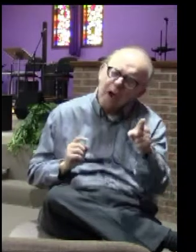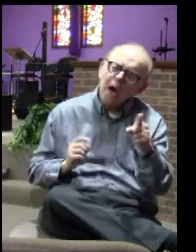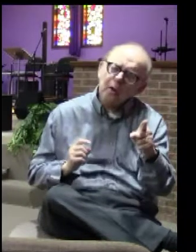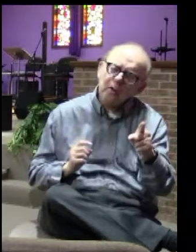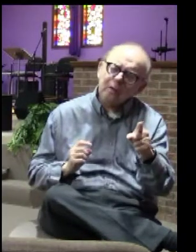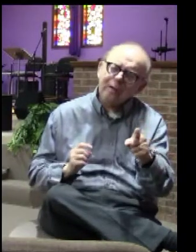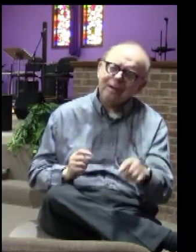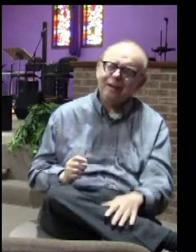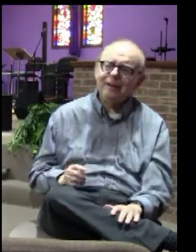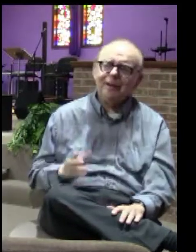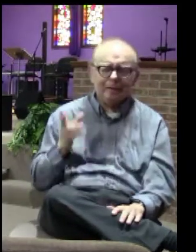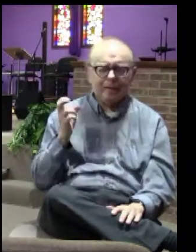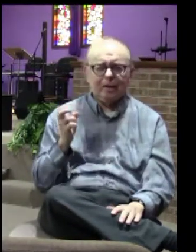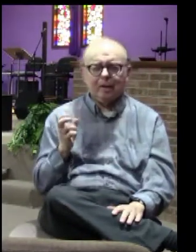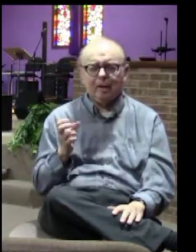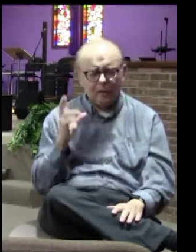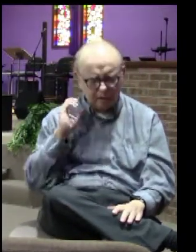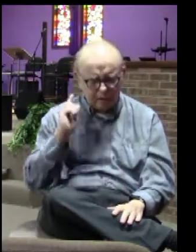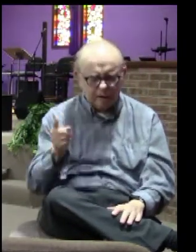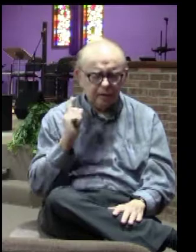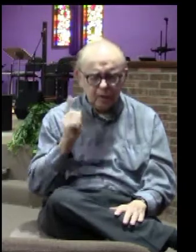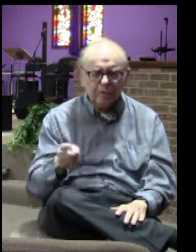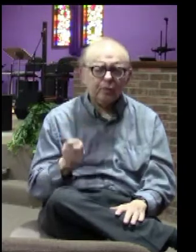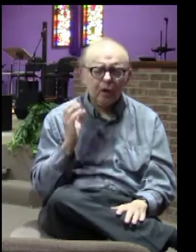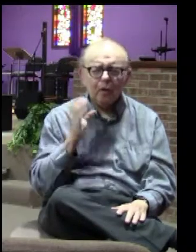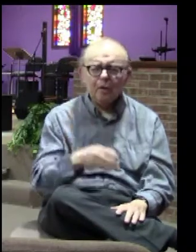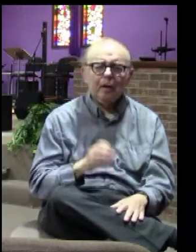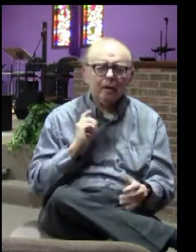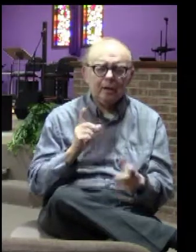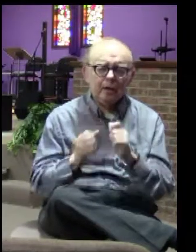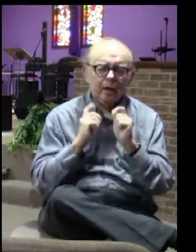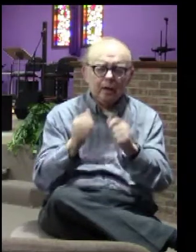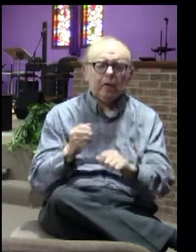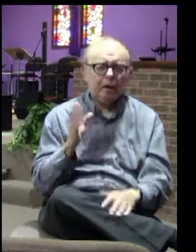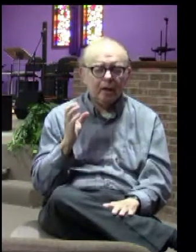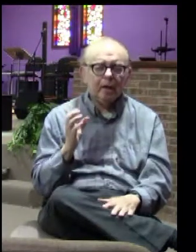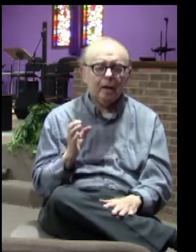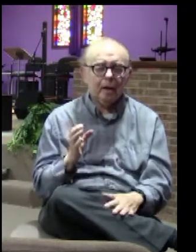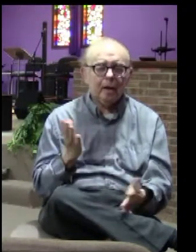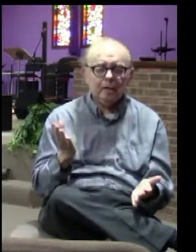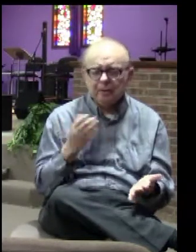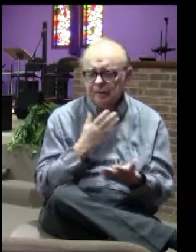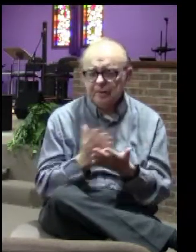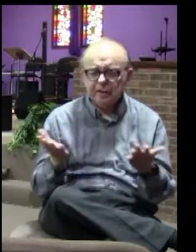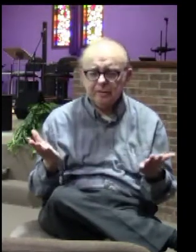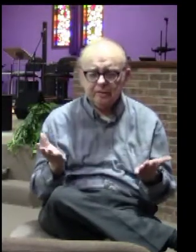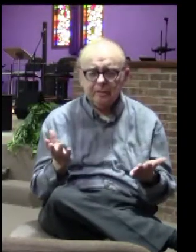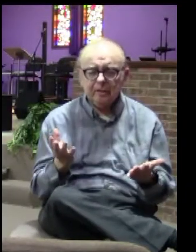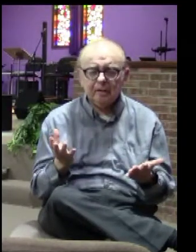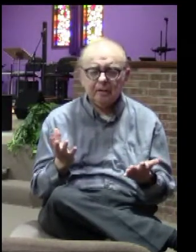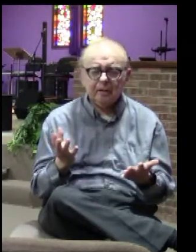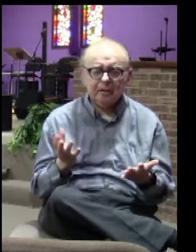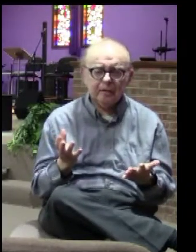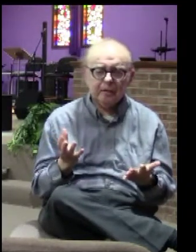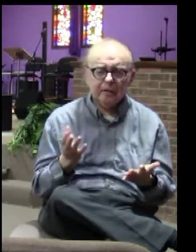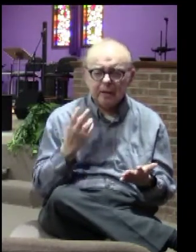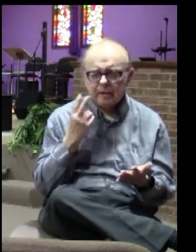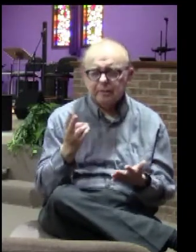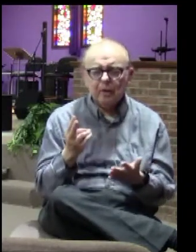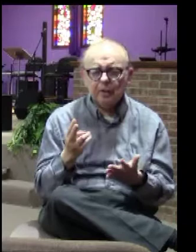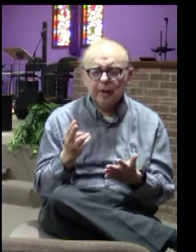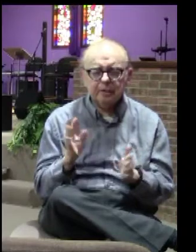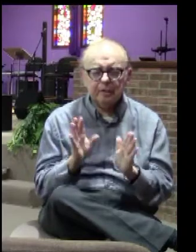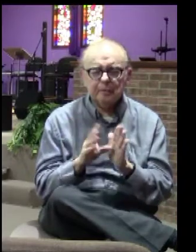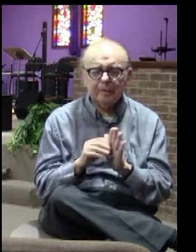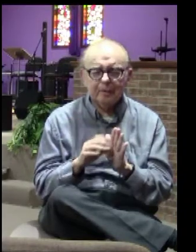go! And I'm hearing this, go Charlie, go! Run Forrest, run! You know, that kind of stuff. Y'all saw that